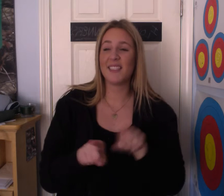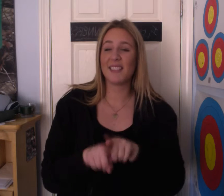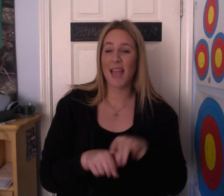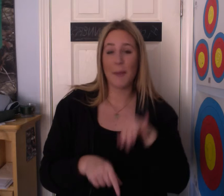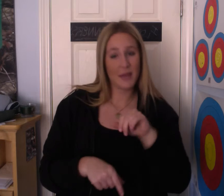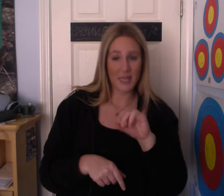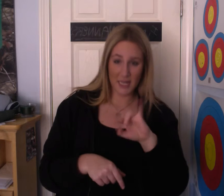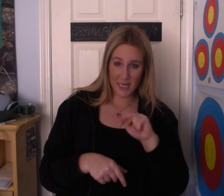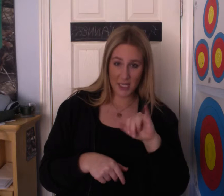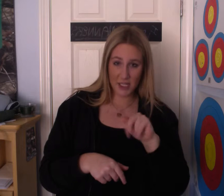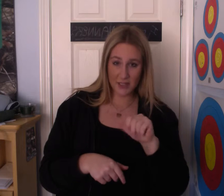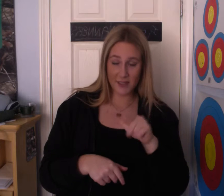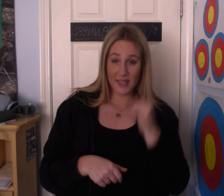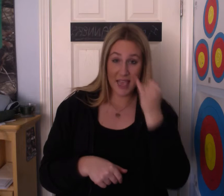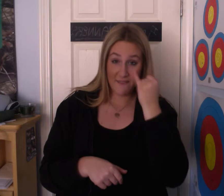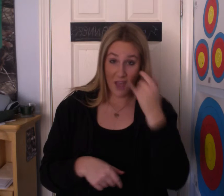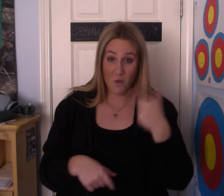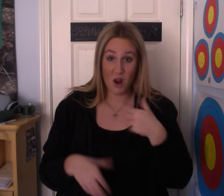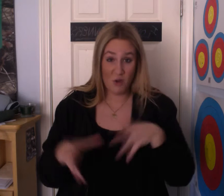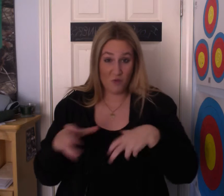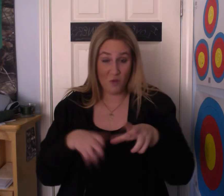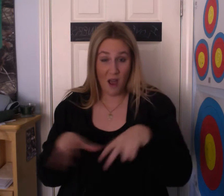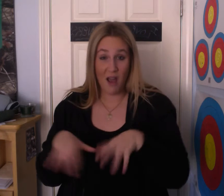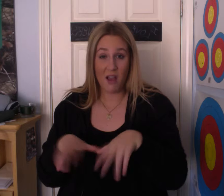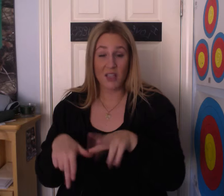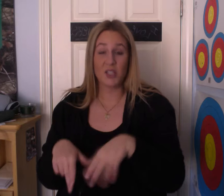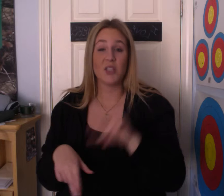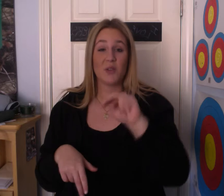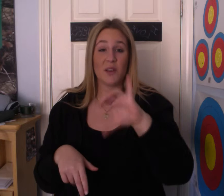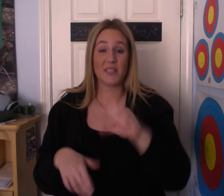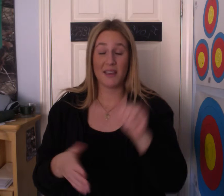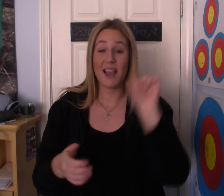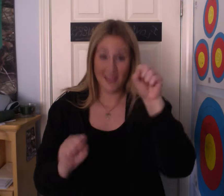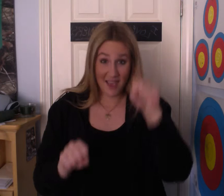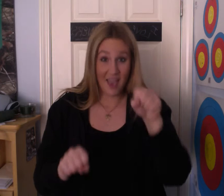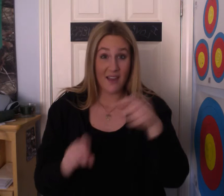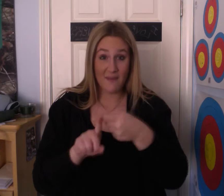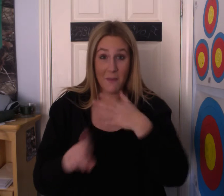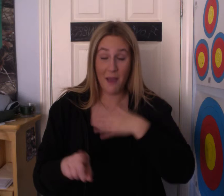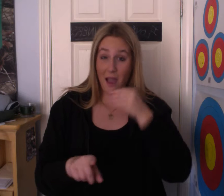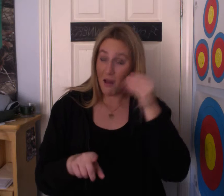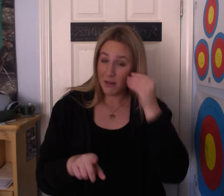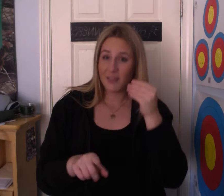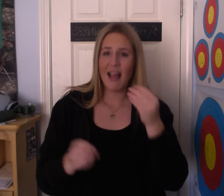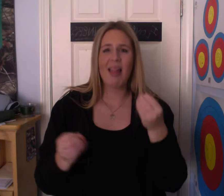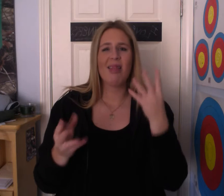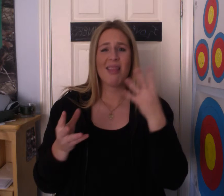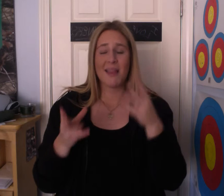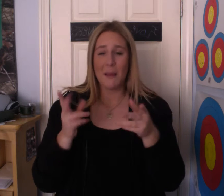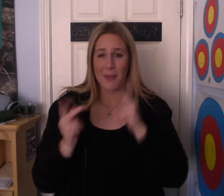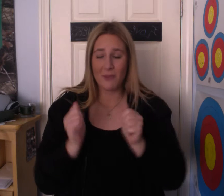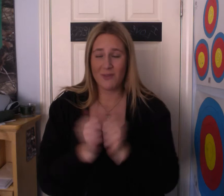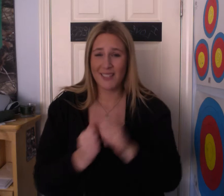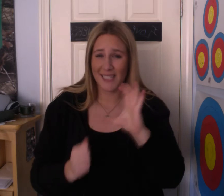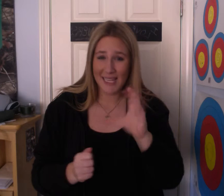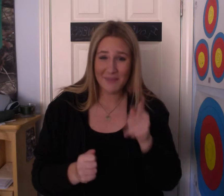to New York City, I could. A lot of people with CP don't walk, but my parents didn't believe in can't.